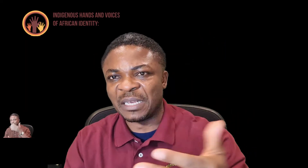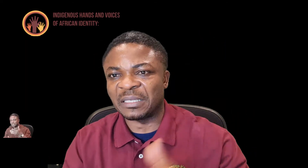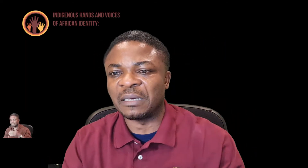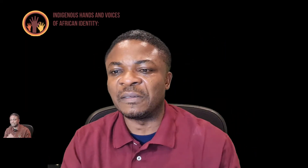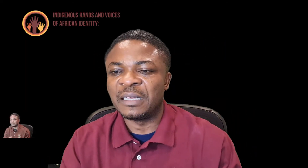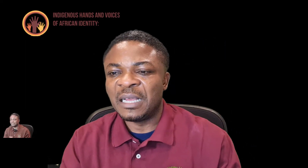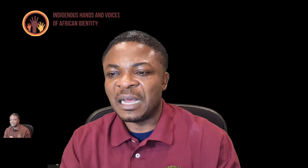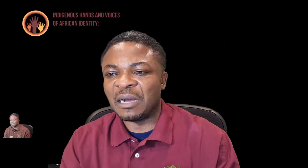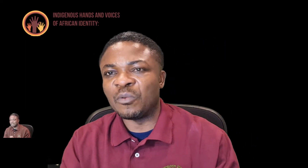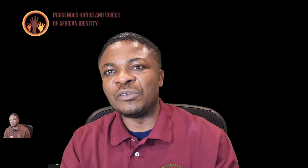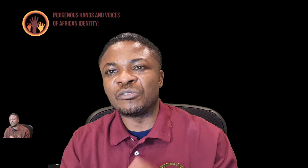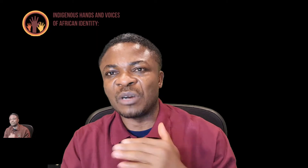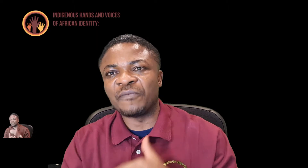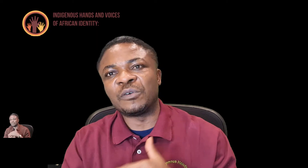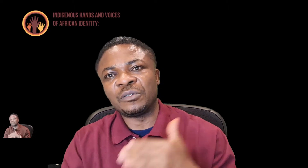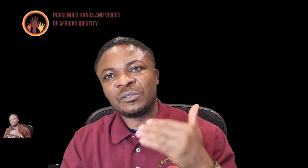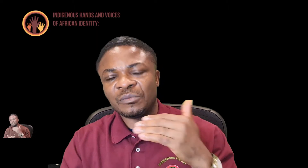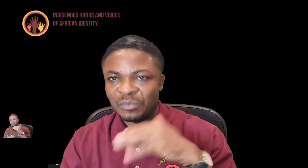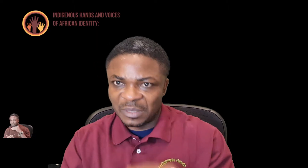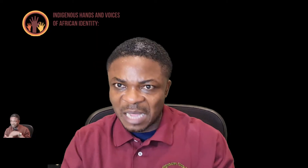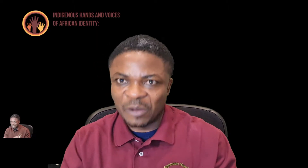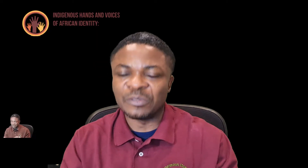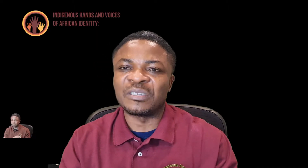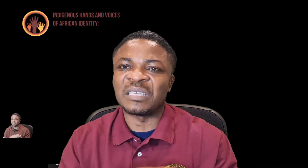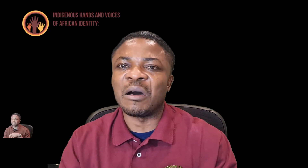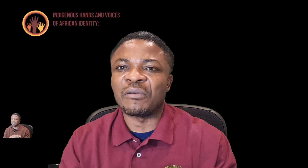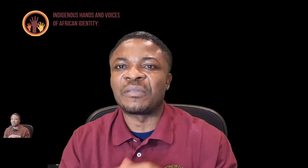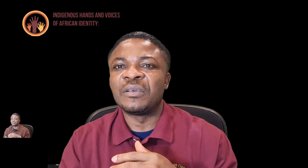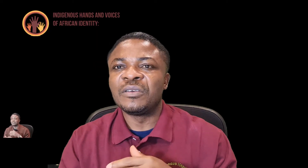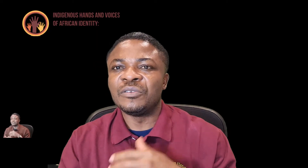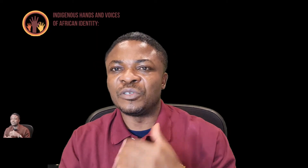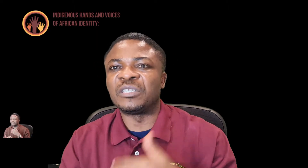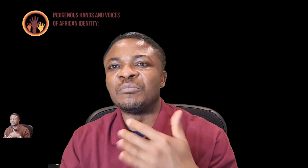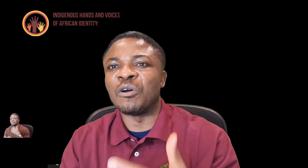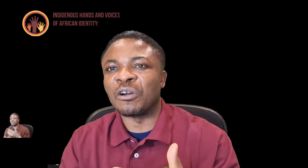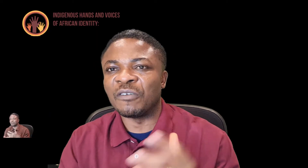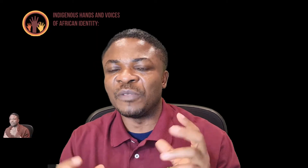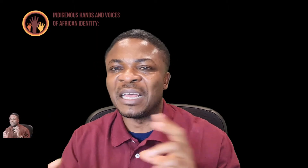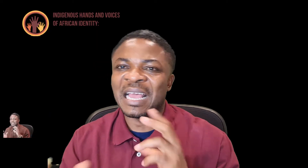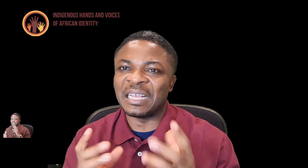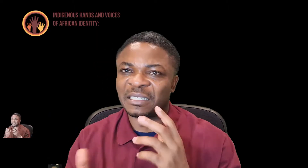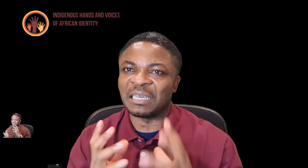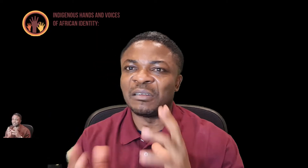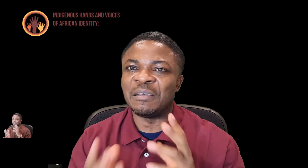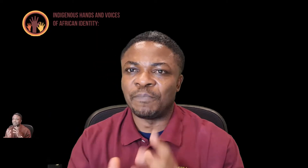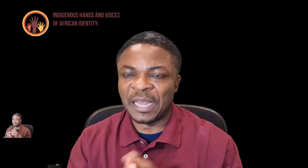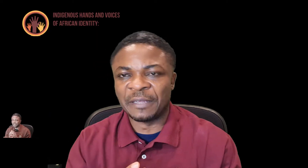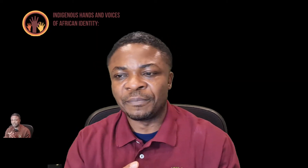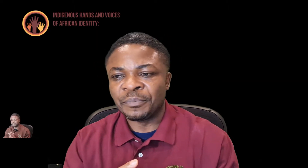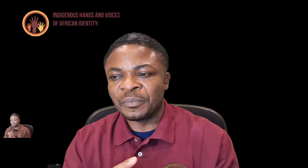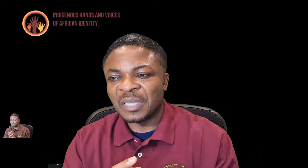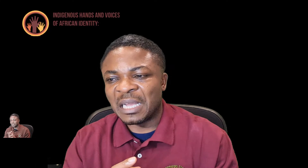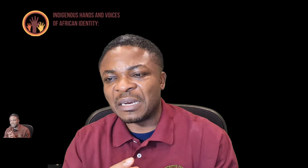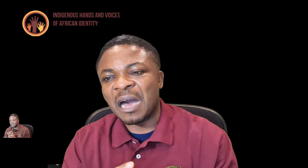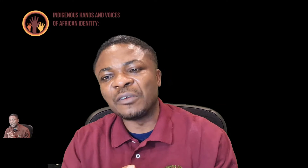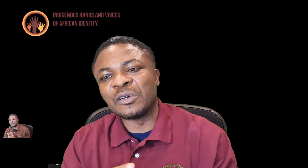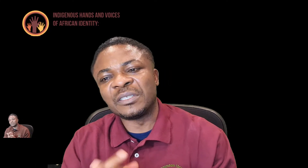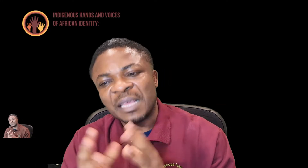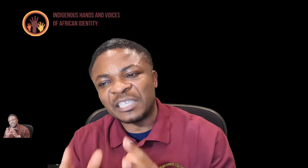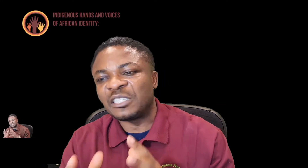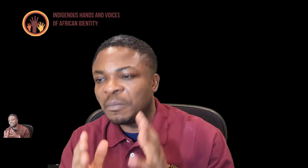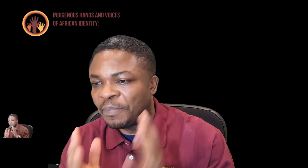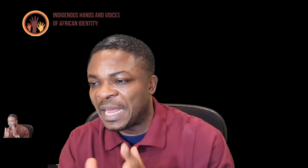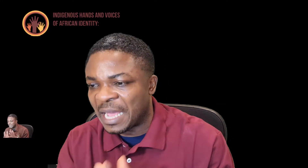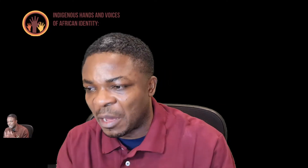of the BSL, and when you travel down south, you see more of the ASL in play. And how